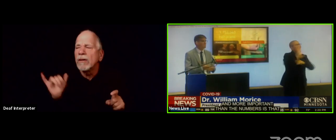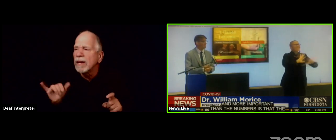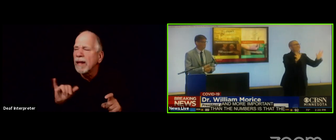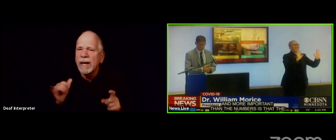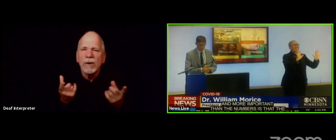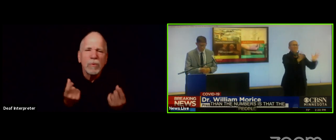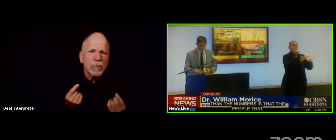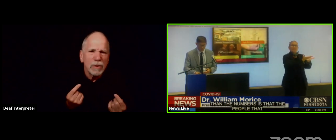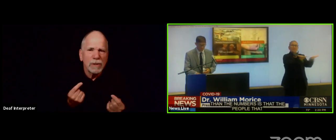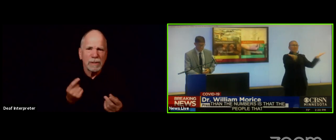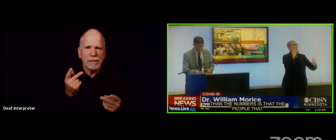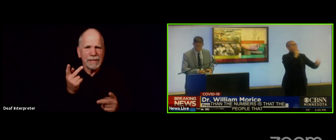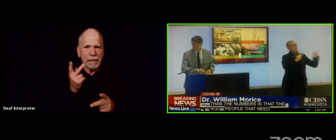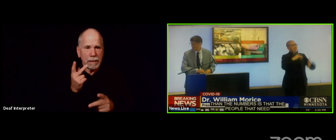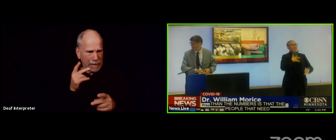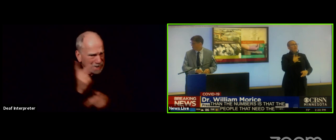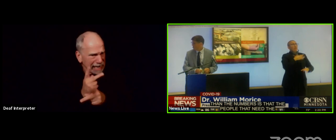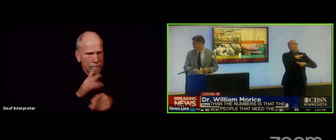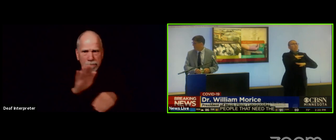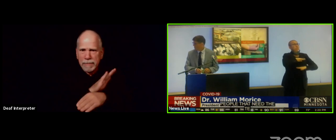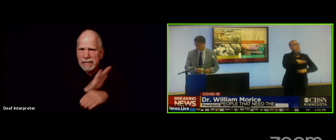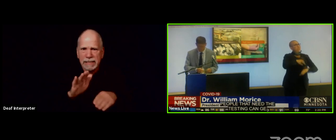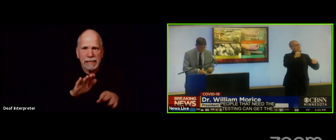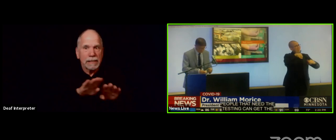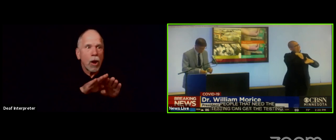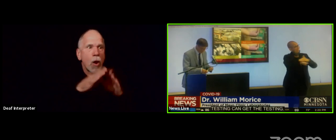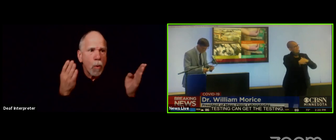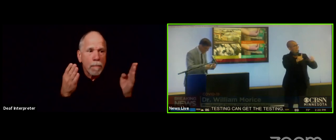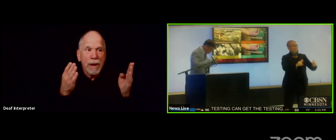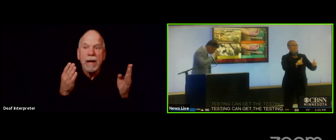the testing. So with that, I will turn the podium back to you, Governor.